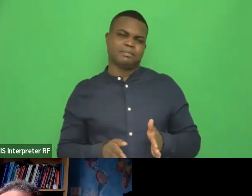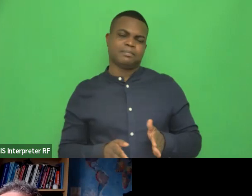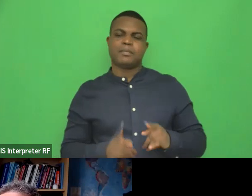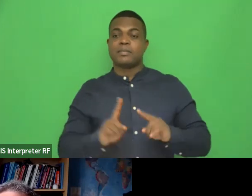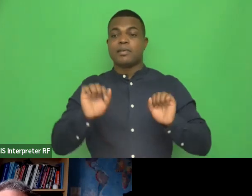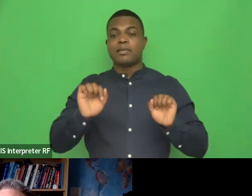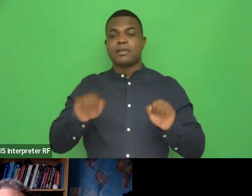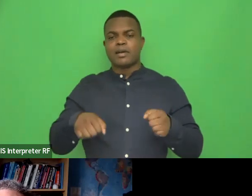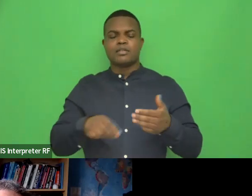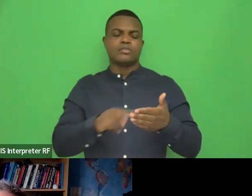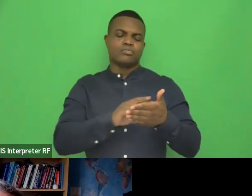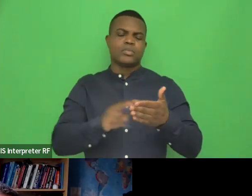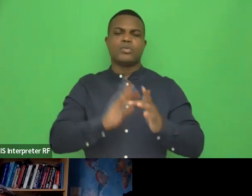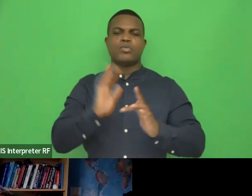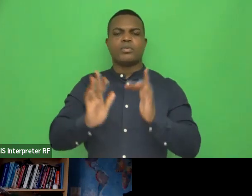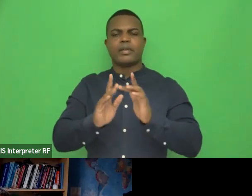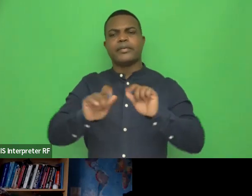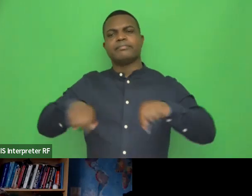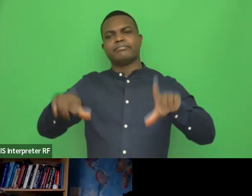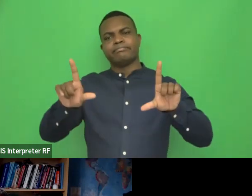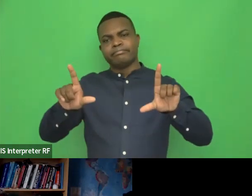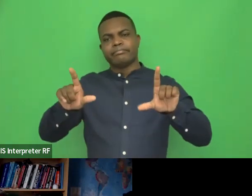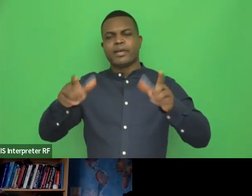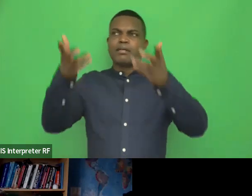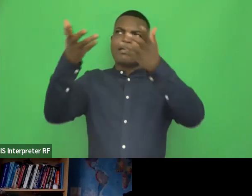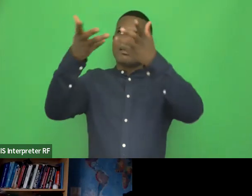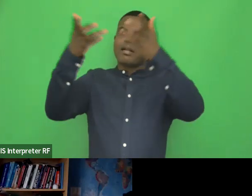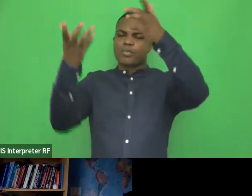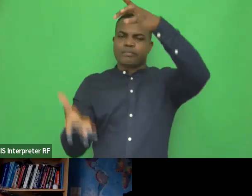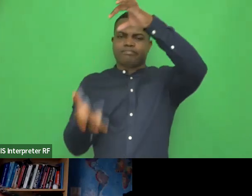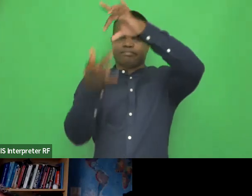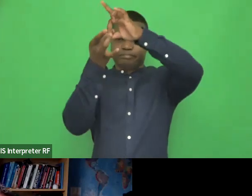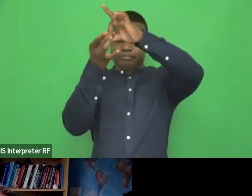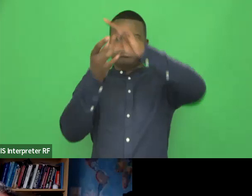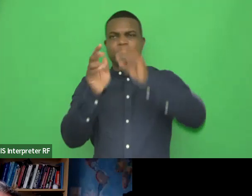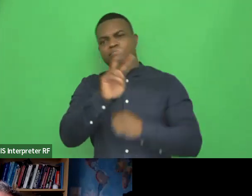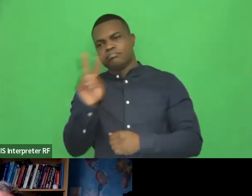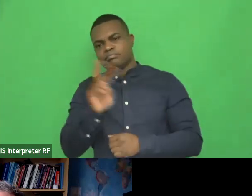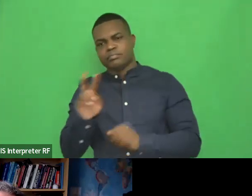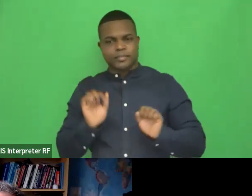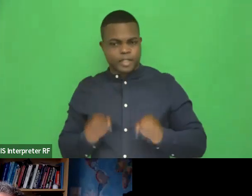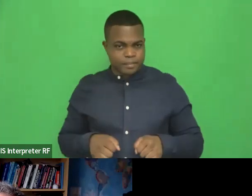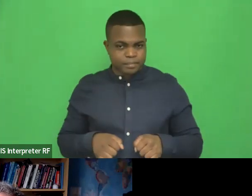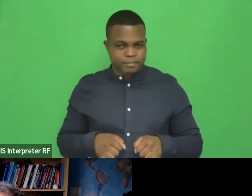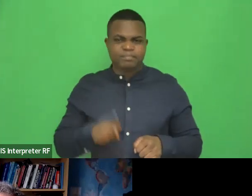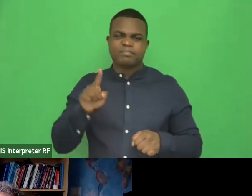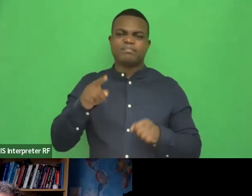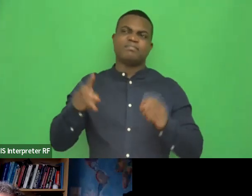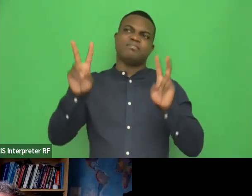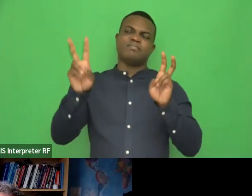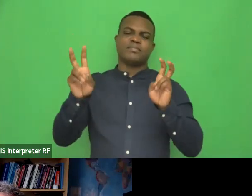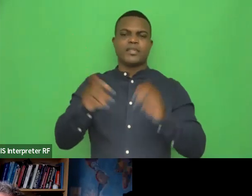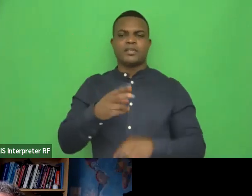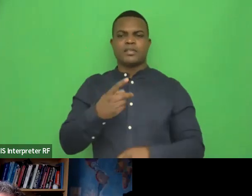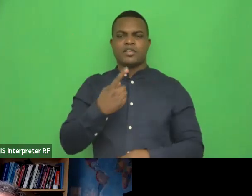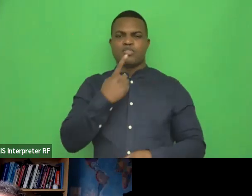cloud-based solution. So yes, it is possible to do that. That's great. And yeah, and